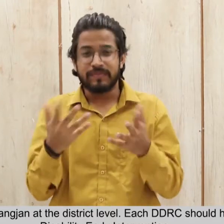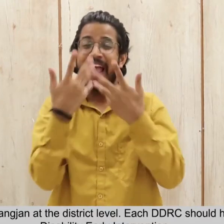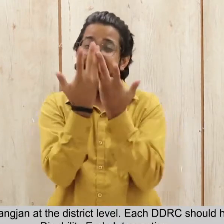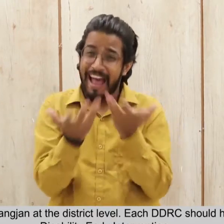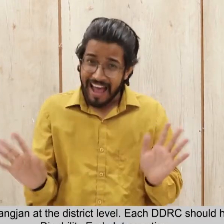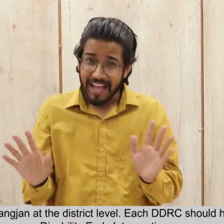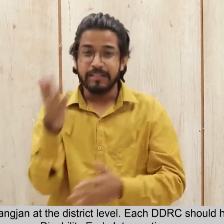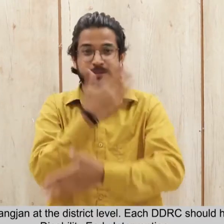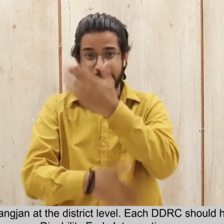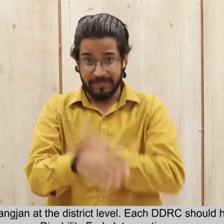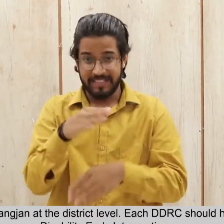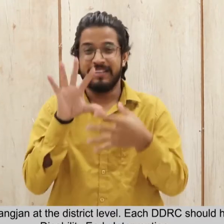the district level.